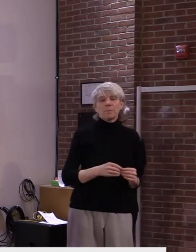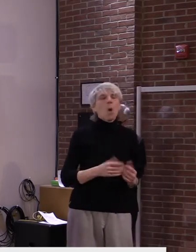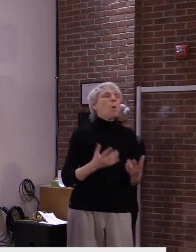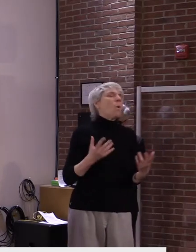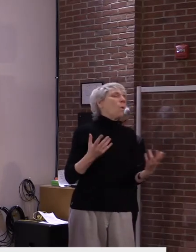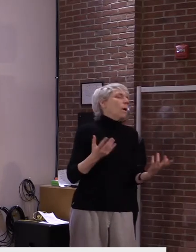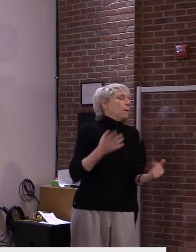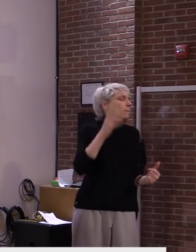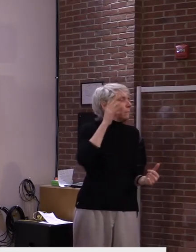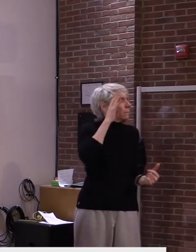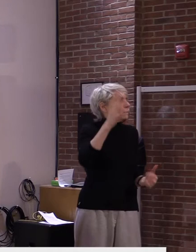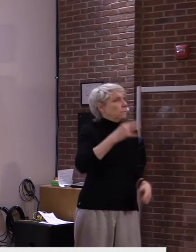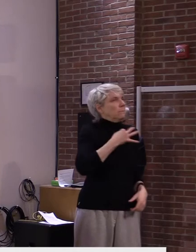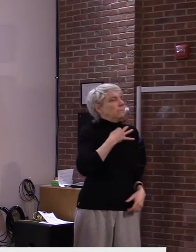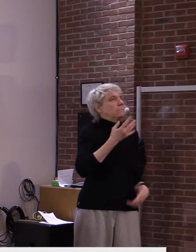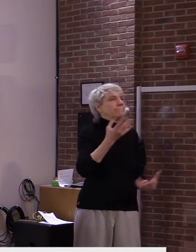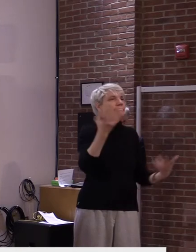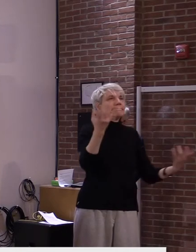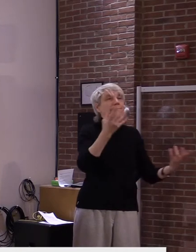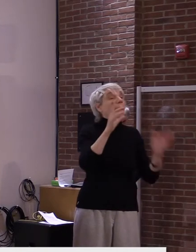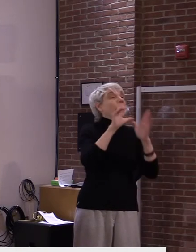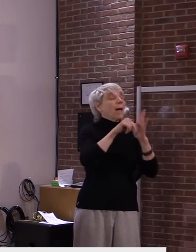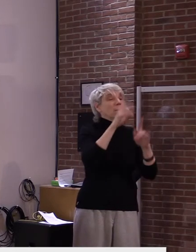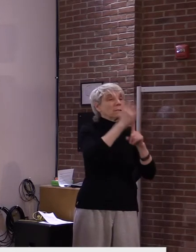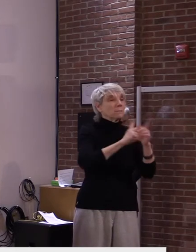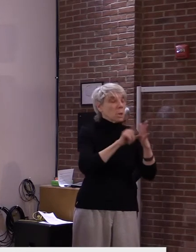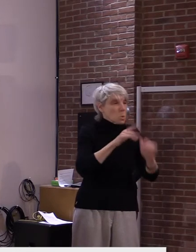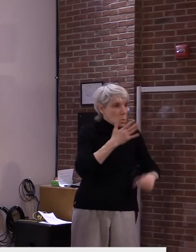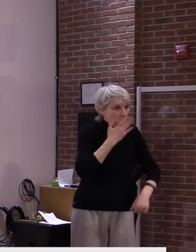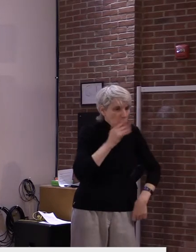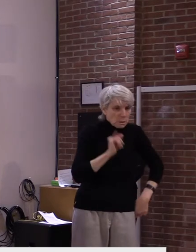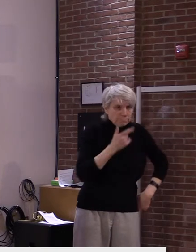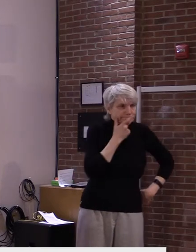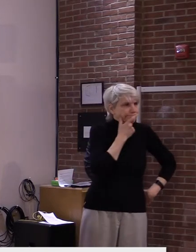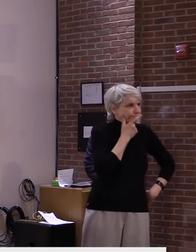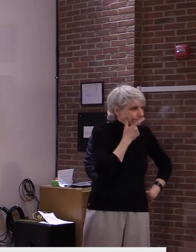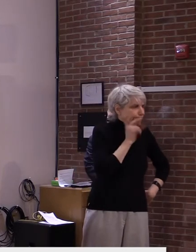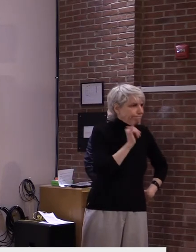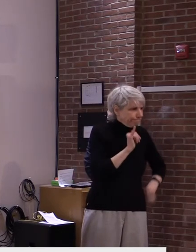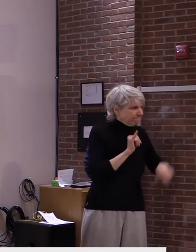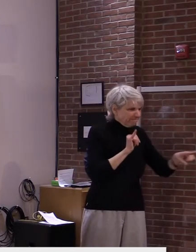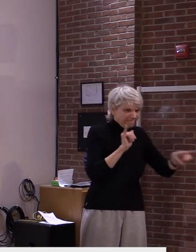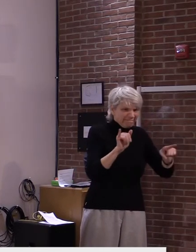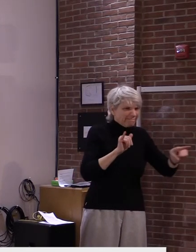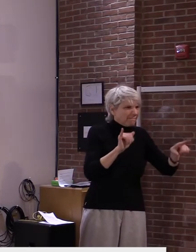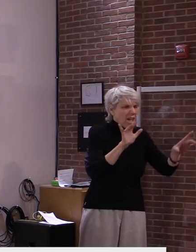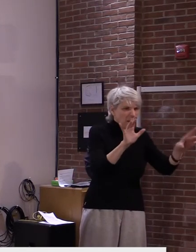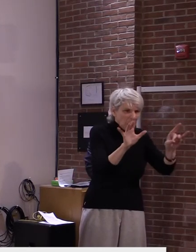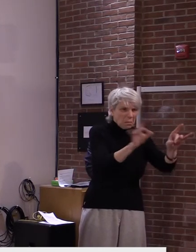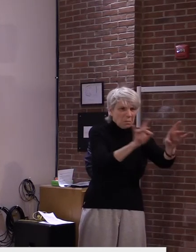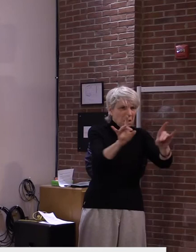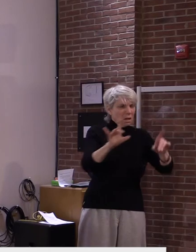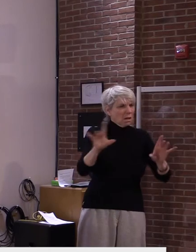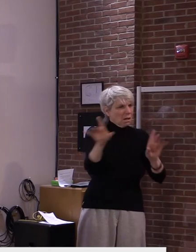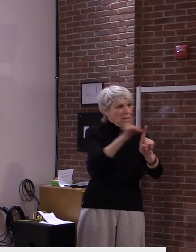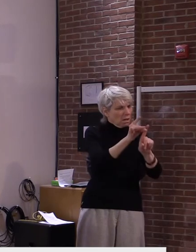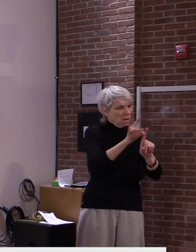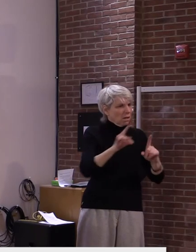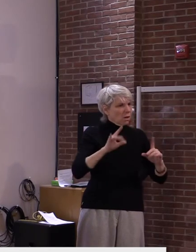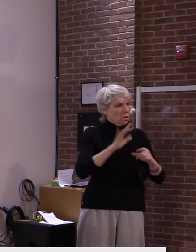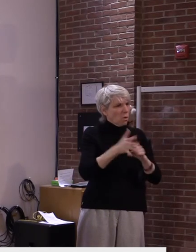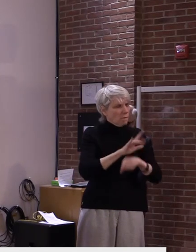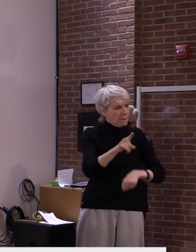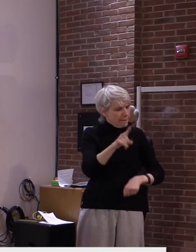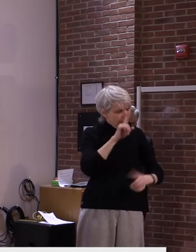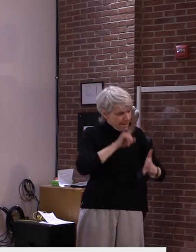6 months down the road, if it turned out that some of these patients were indeed getting COVID, if there would be a way to track